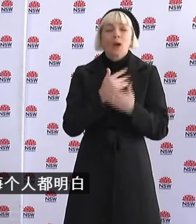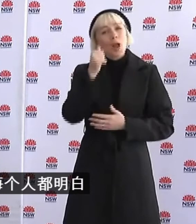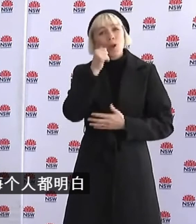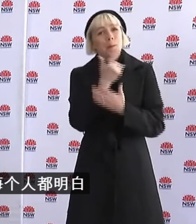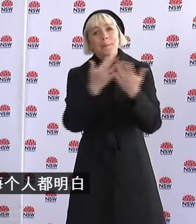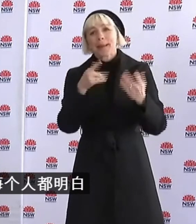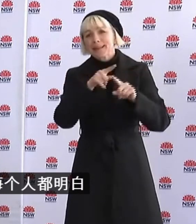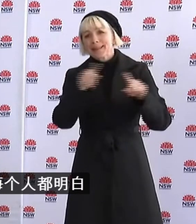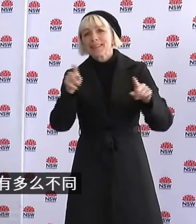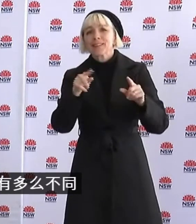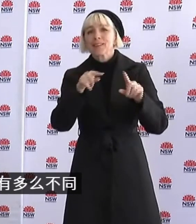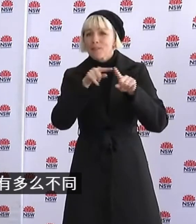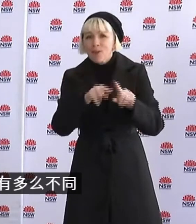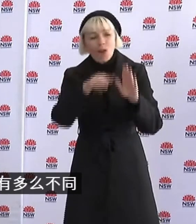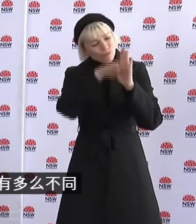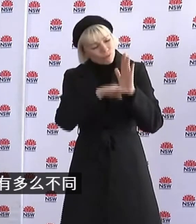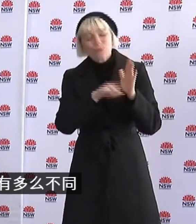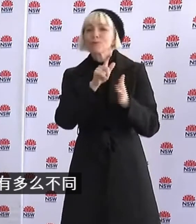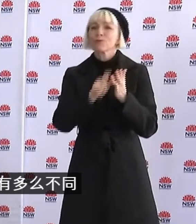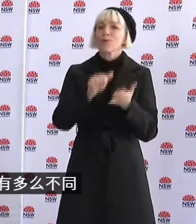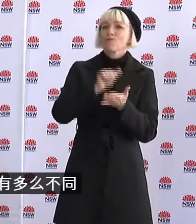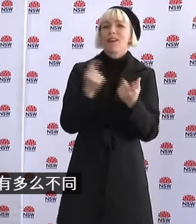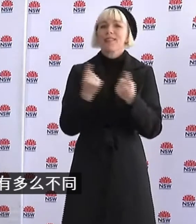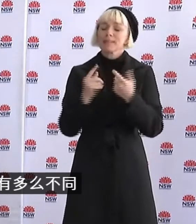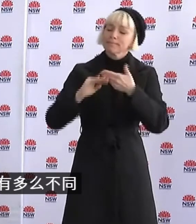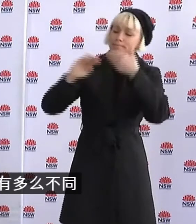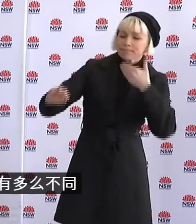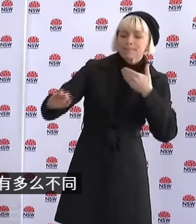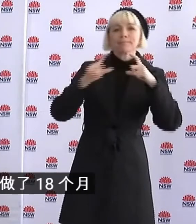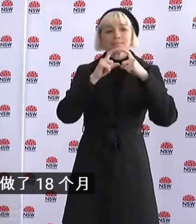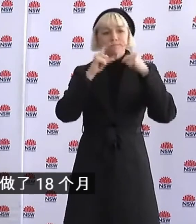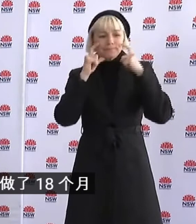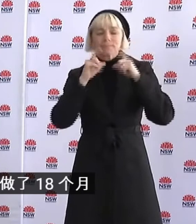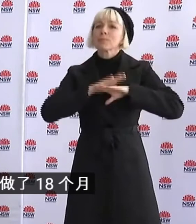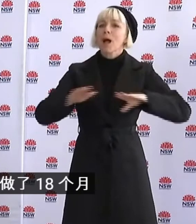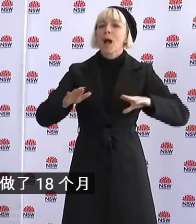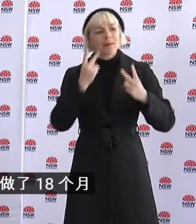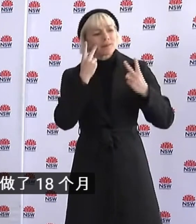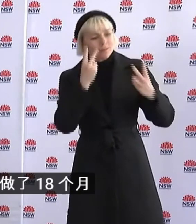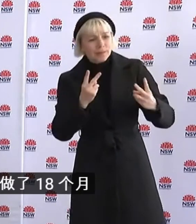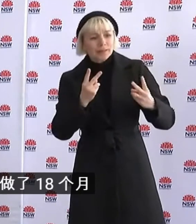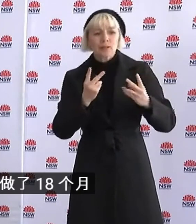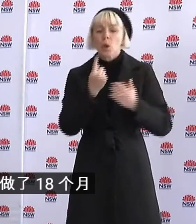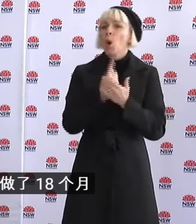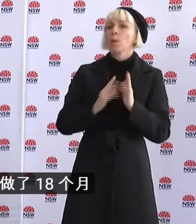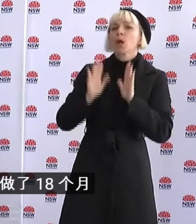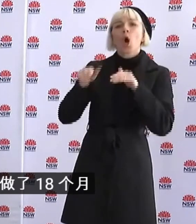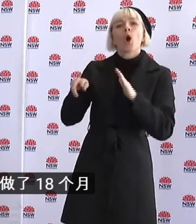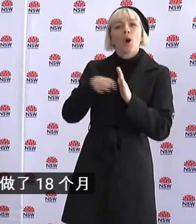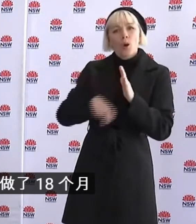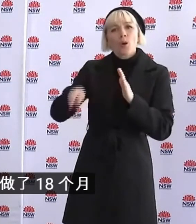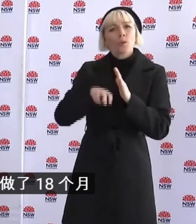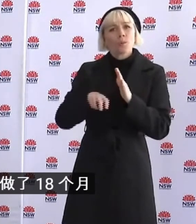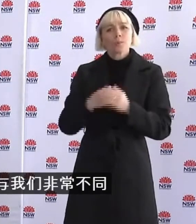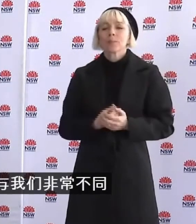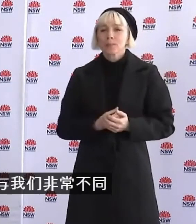don't think everybody understands how contagious this strain is and how different it is from past strains. So please know that for